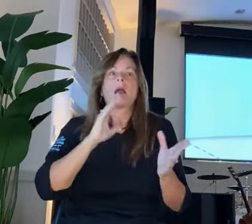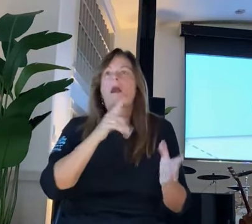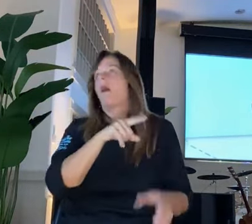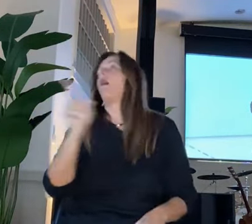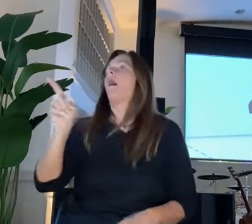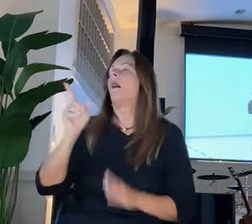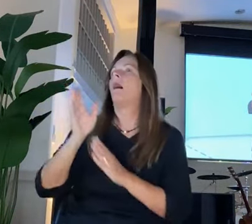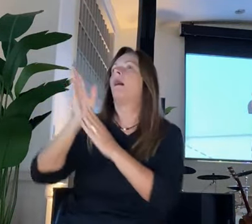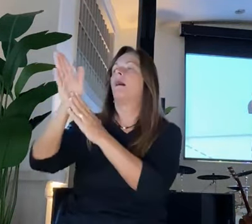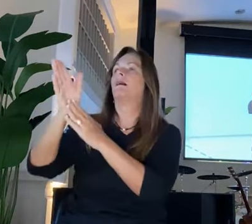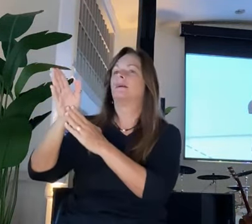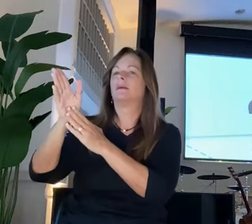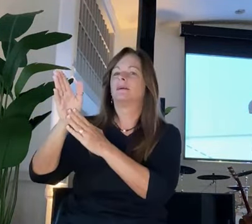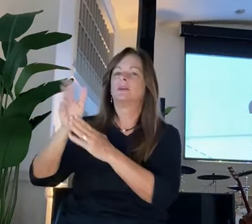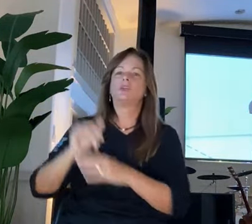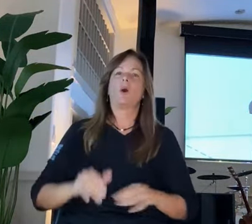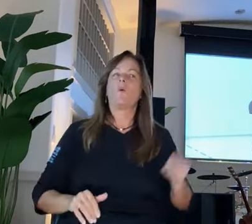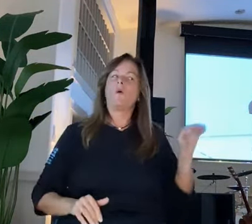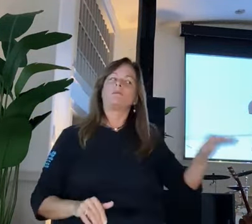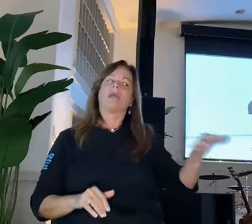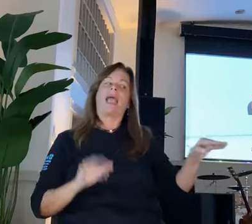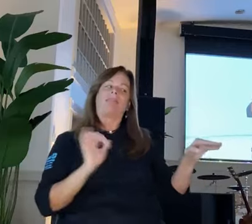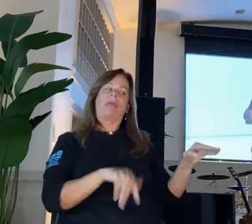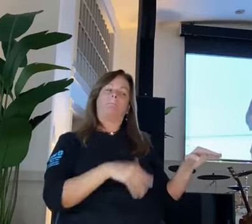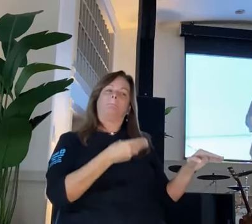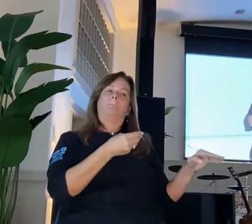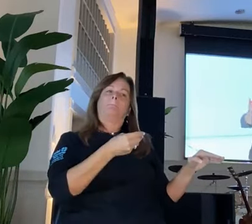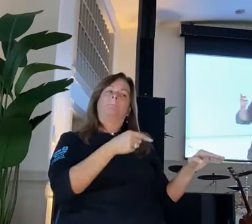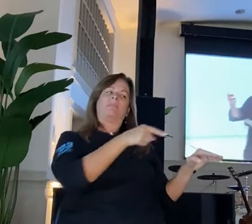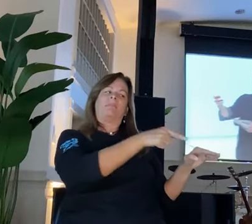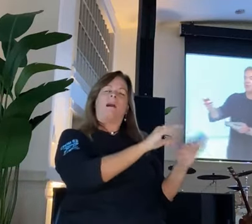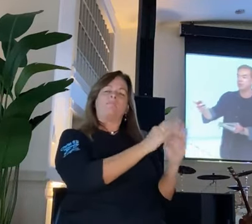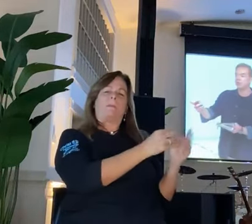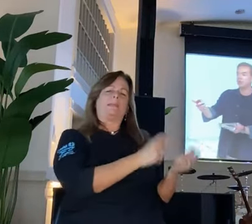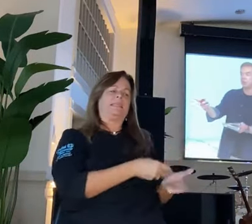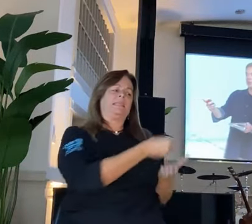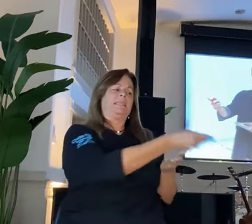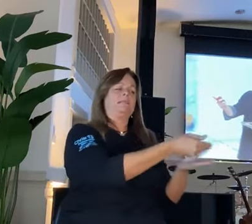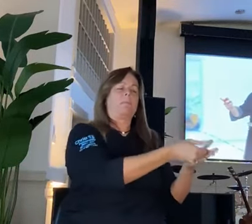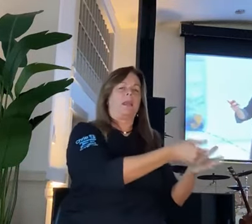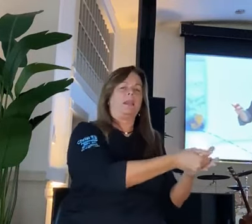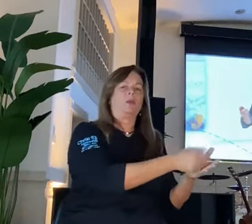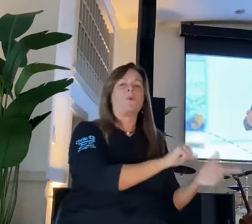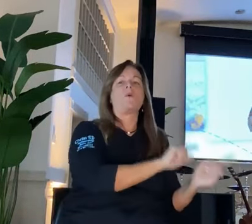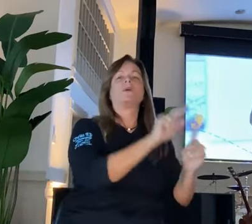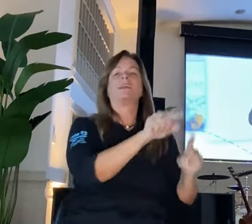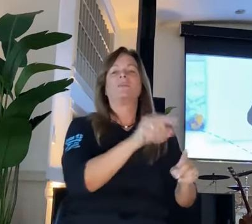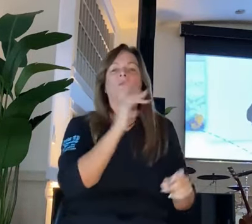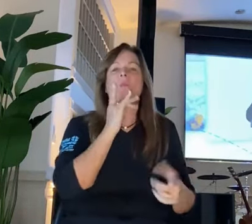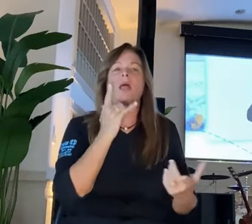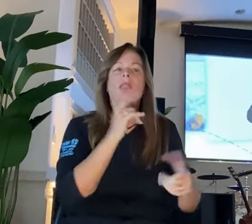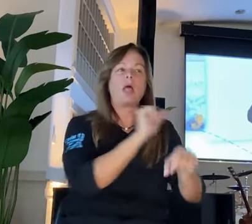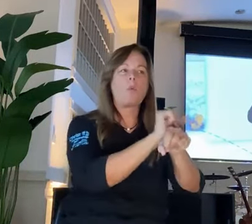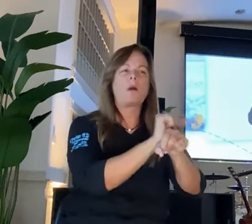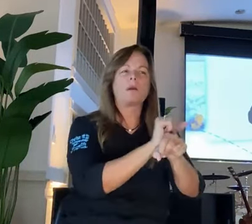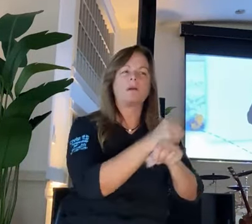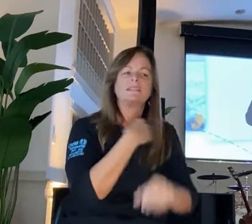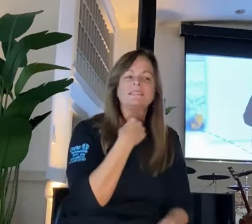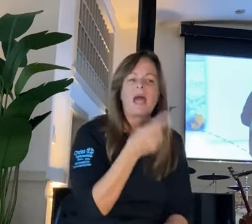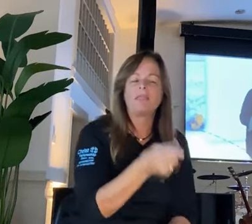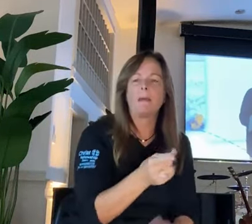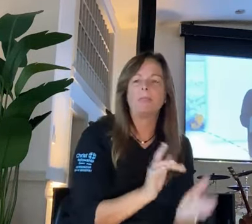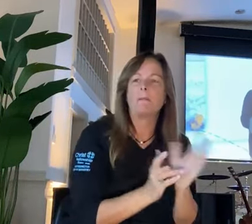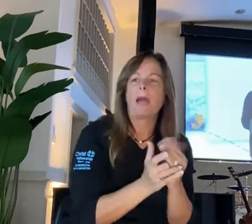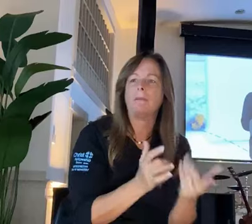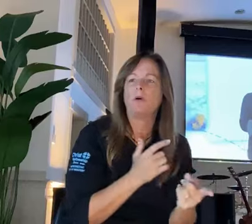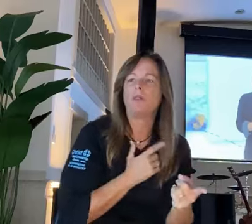You need to give that family some money right now. They need some money. Or you need to share that scripture with the person at work. When you allow the Holy Spirit